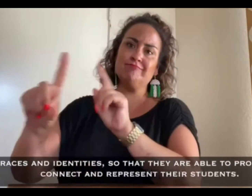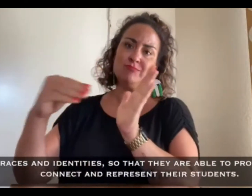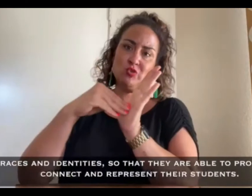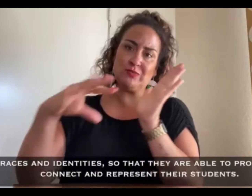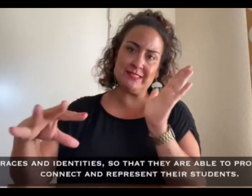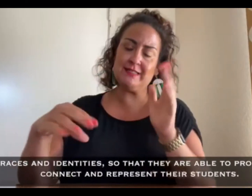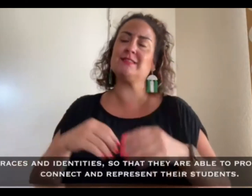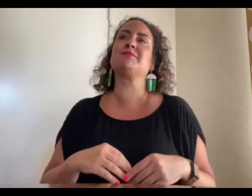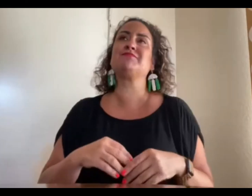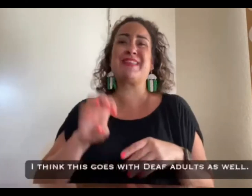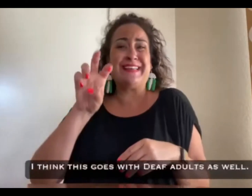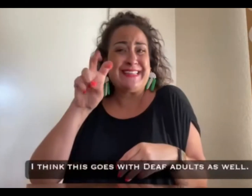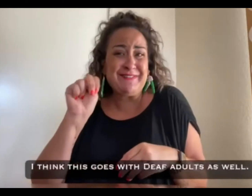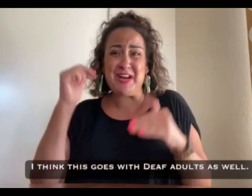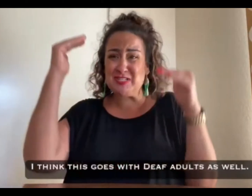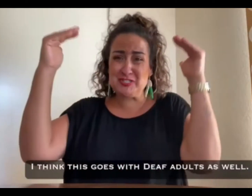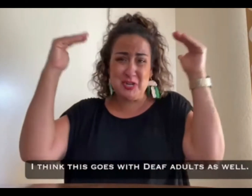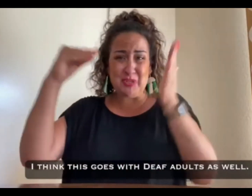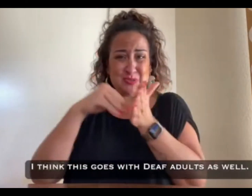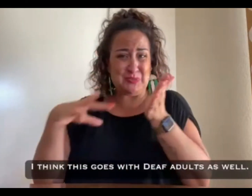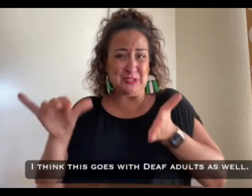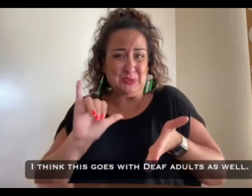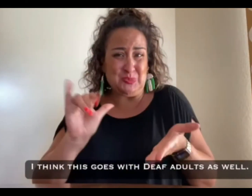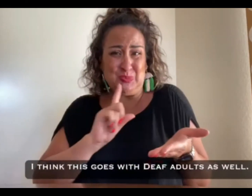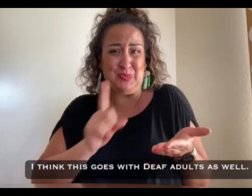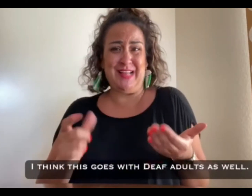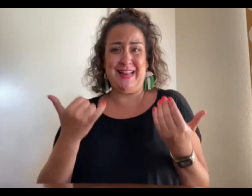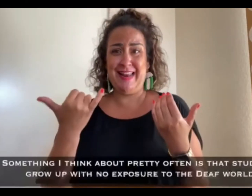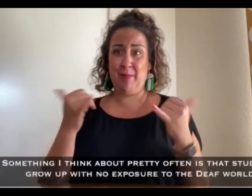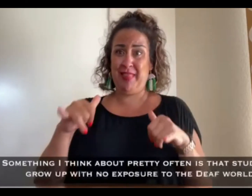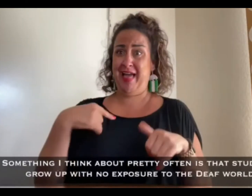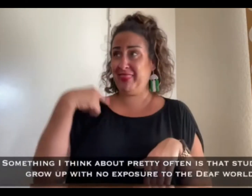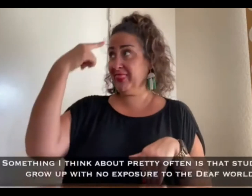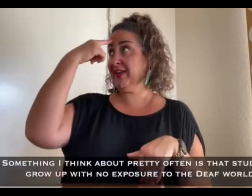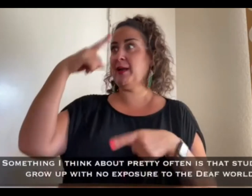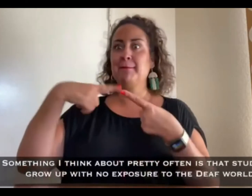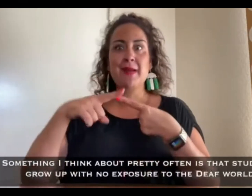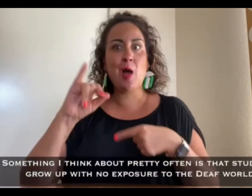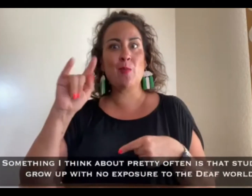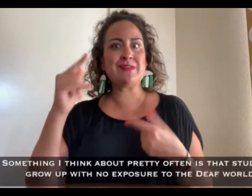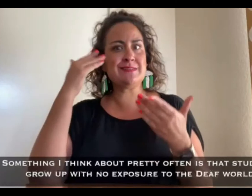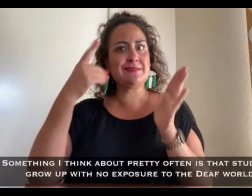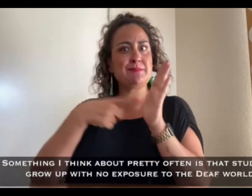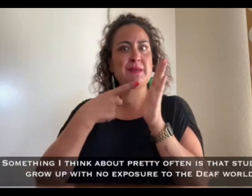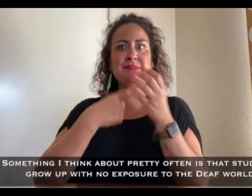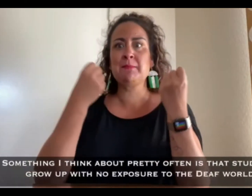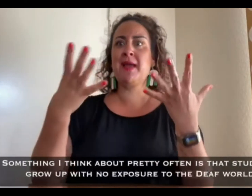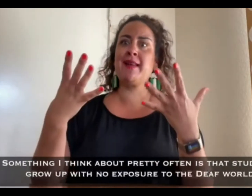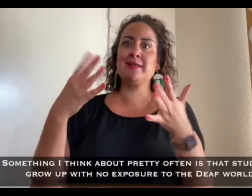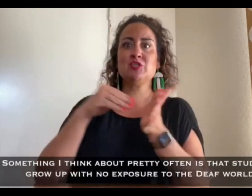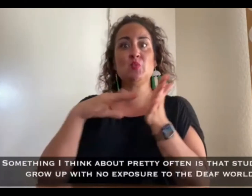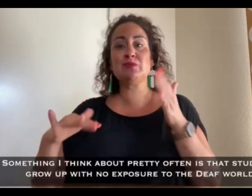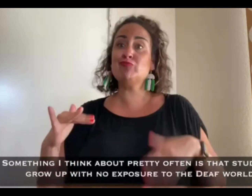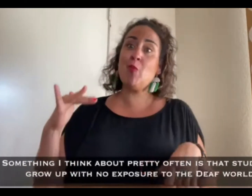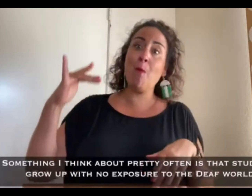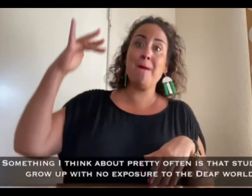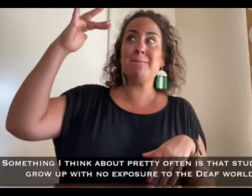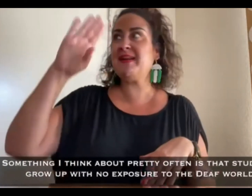I think this goes with deaf adults as well. Something I think about pretty often is that students grow up with no exposure to the deaf world until later on in life when they finally meet other